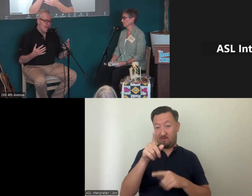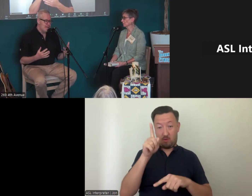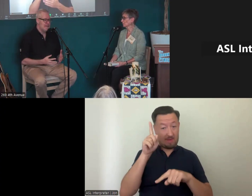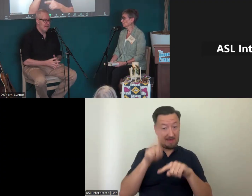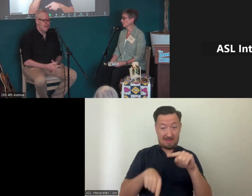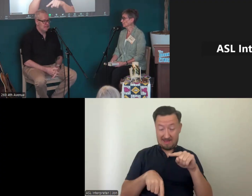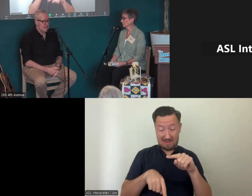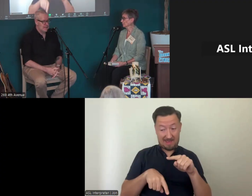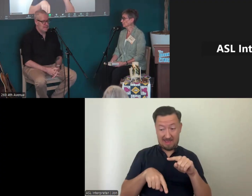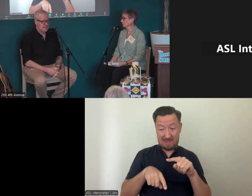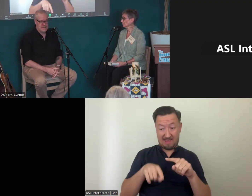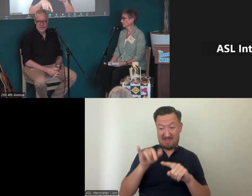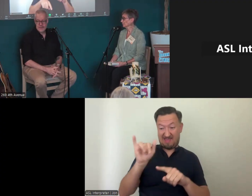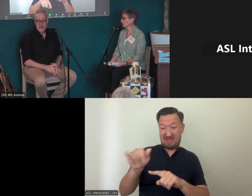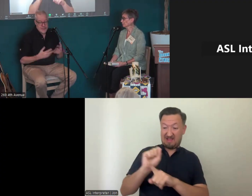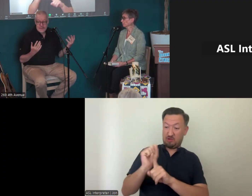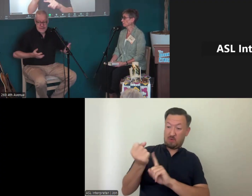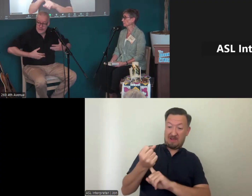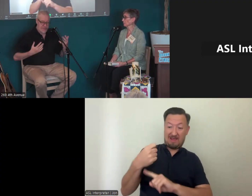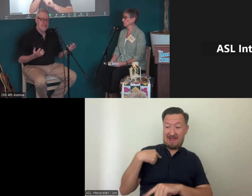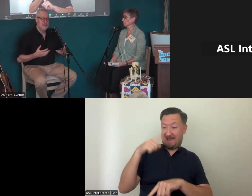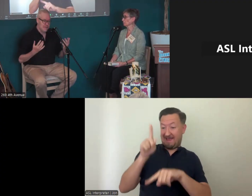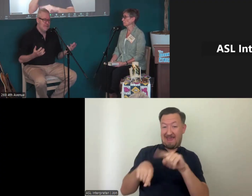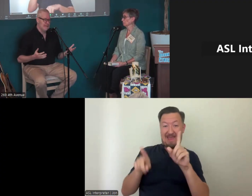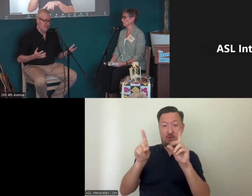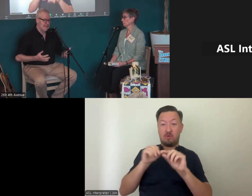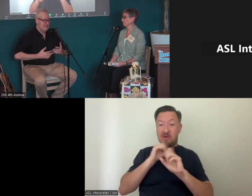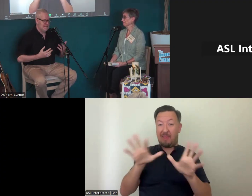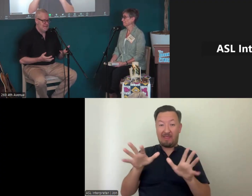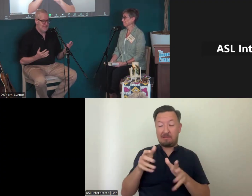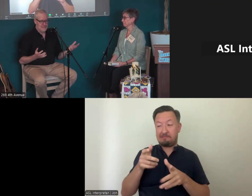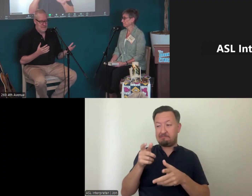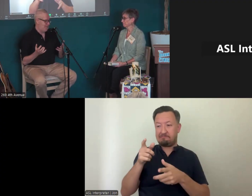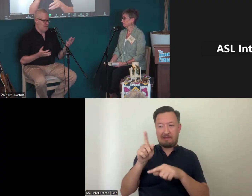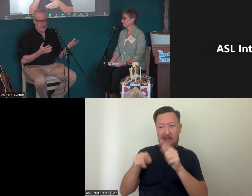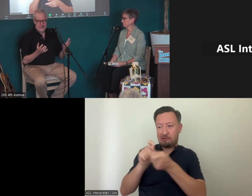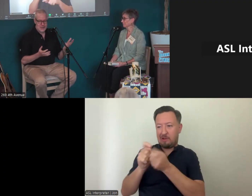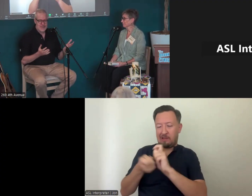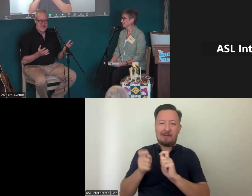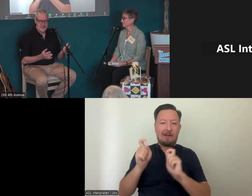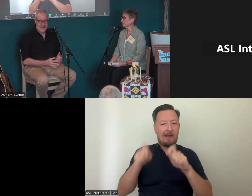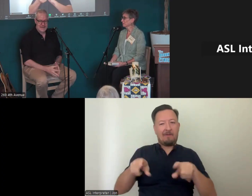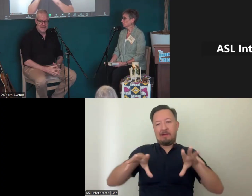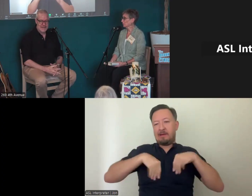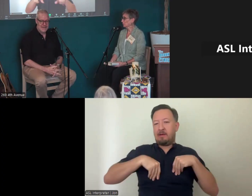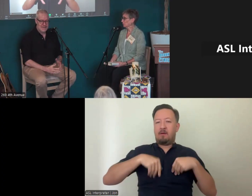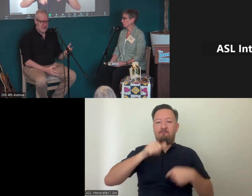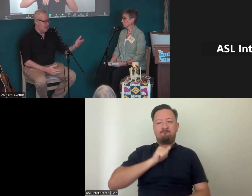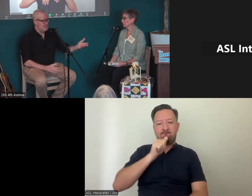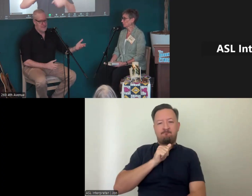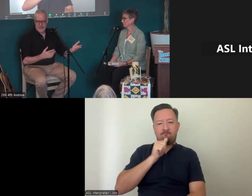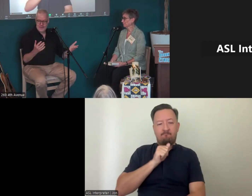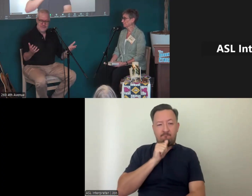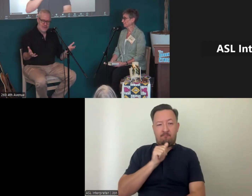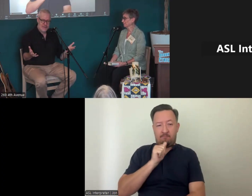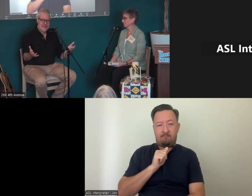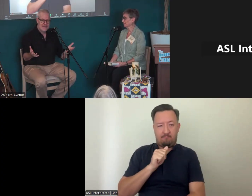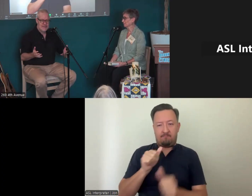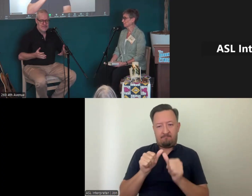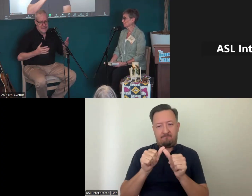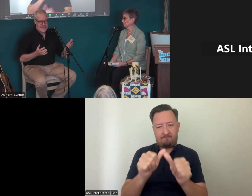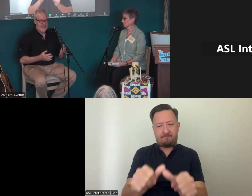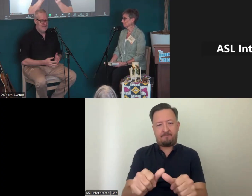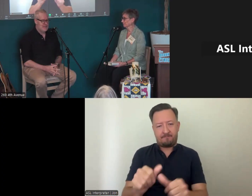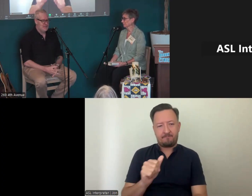do anything about a particular situation, then you just need to endure it. There's, the only choices you have are either to endure or to throw a